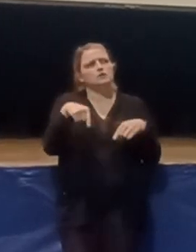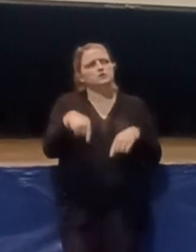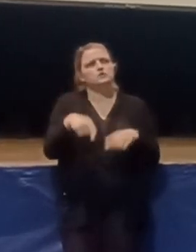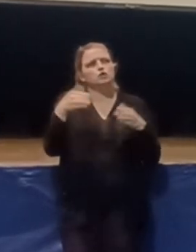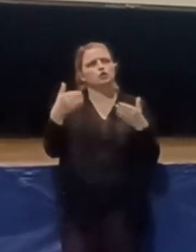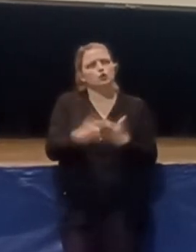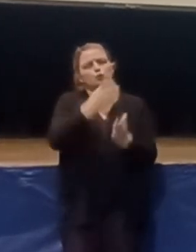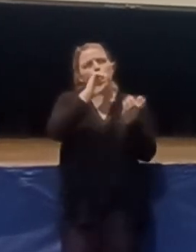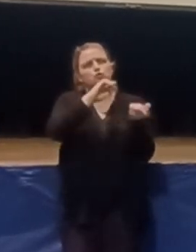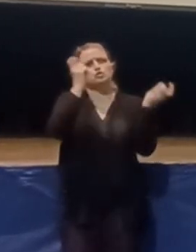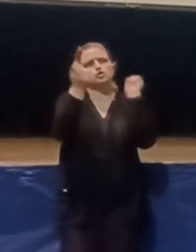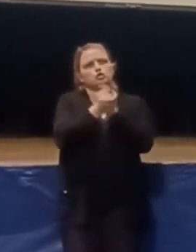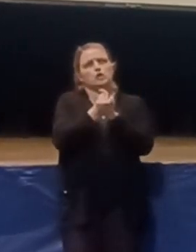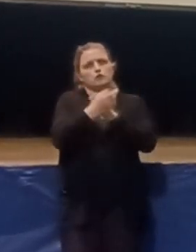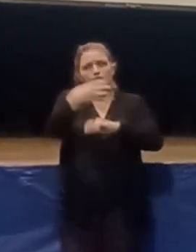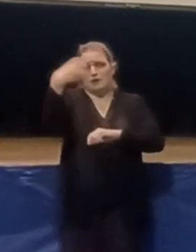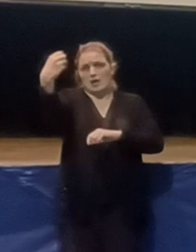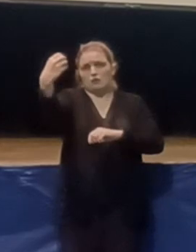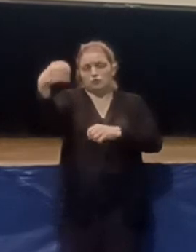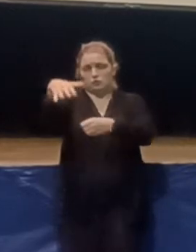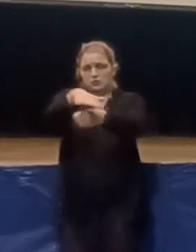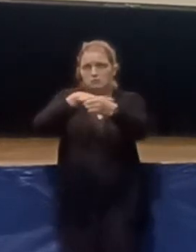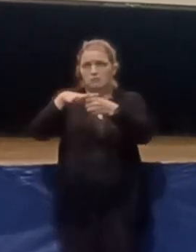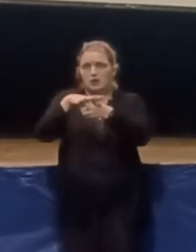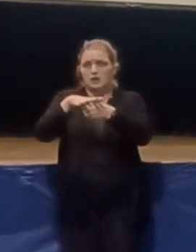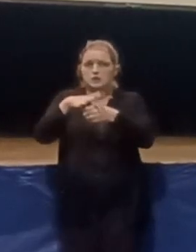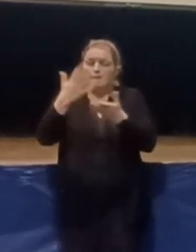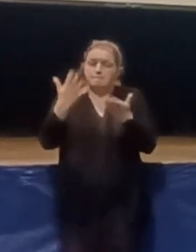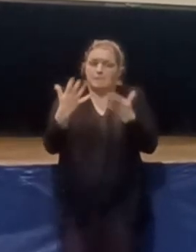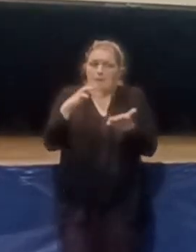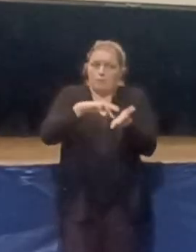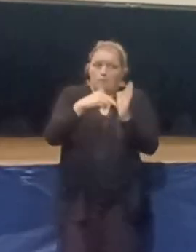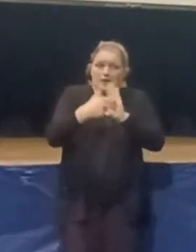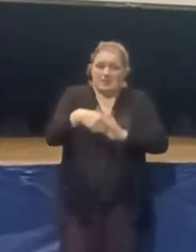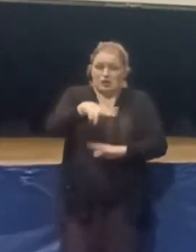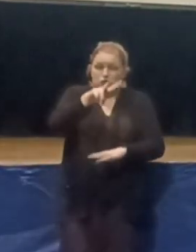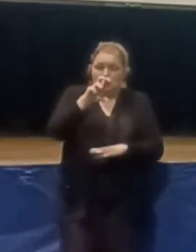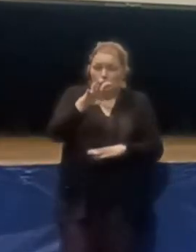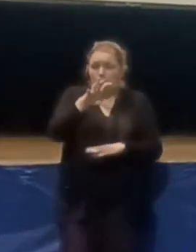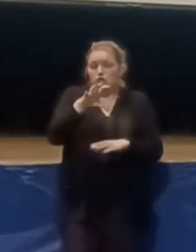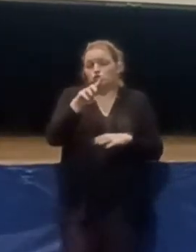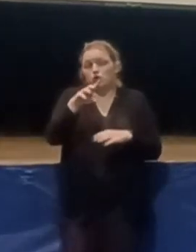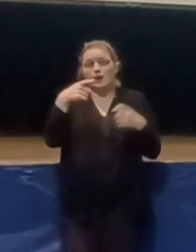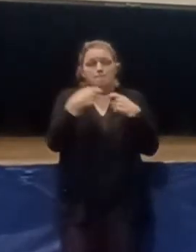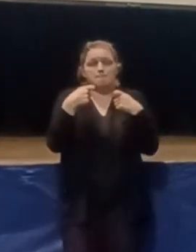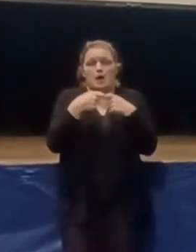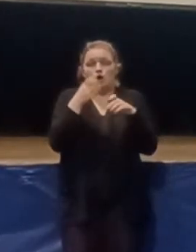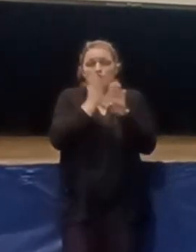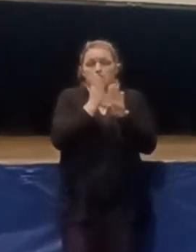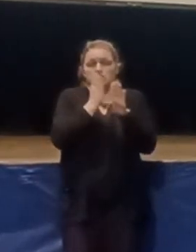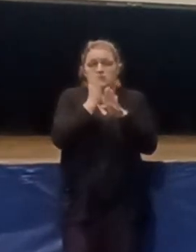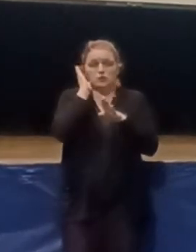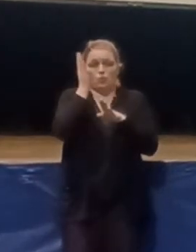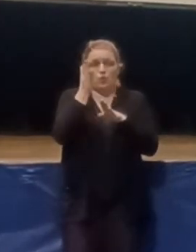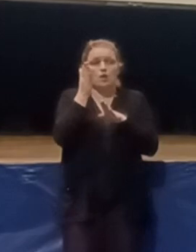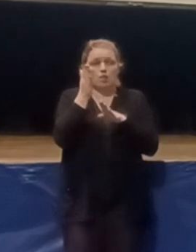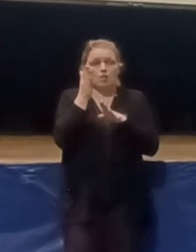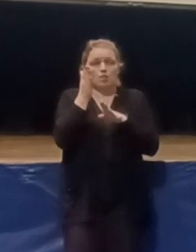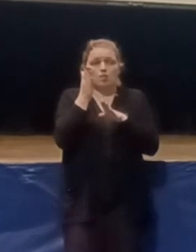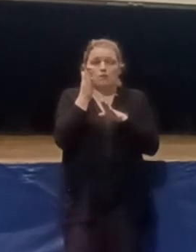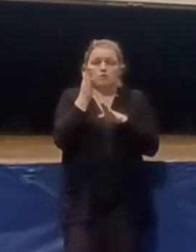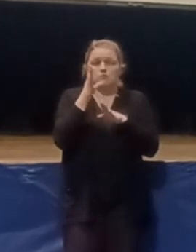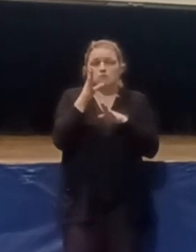new change of having outdoor space may mean that 200 battery electric buses, but